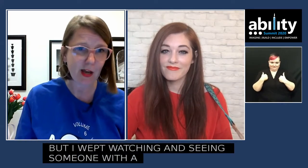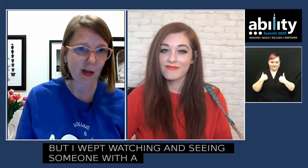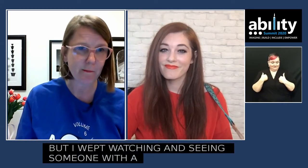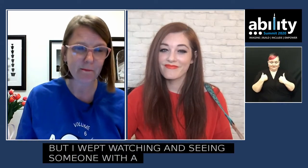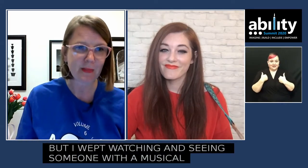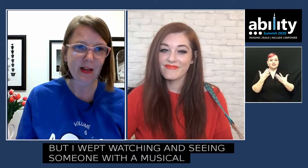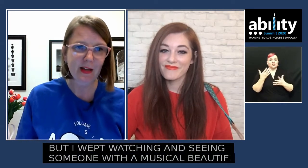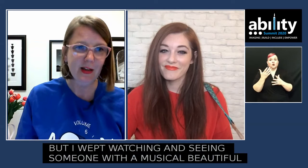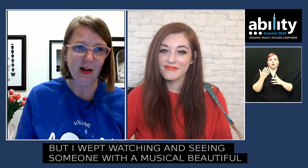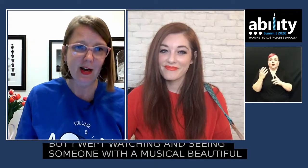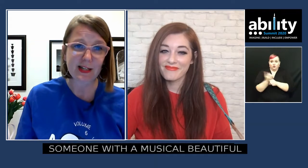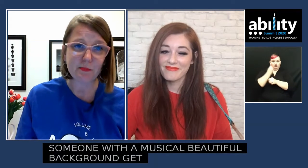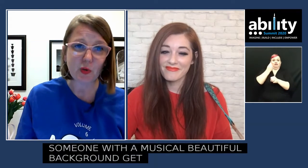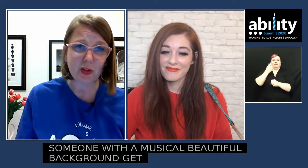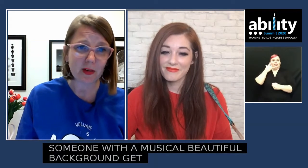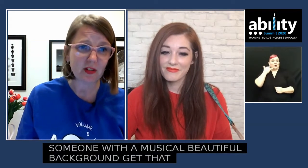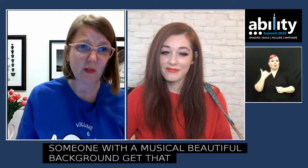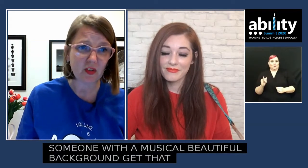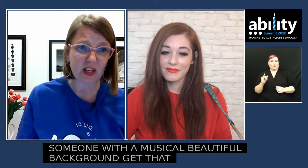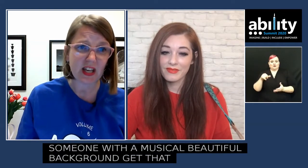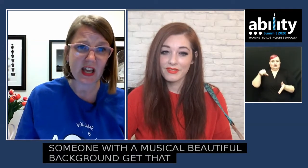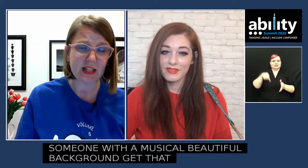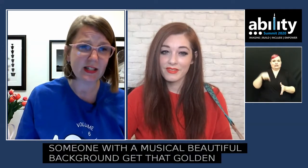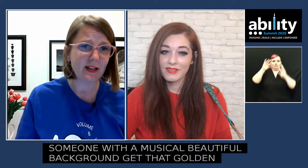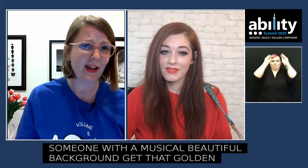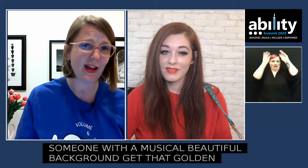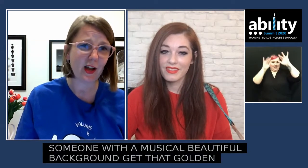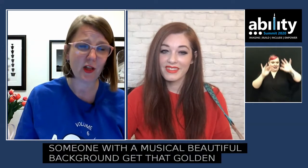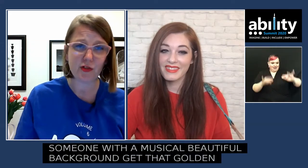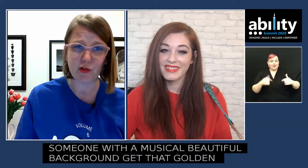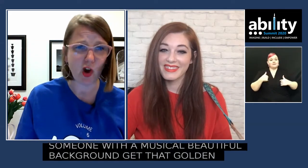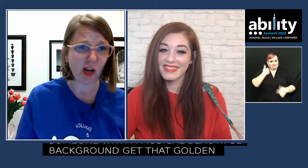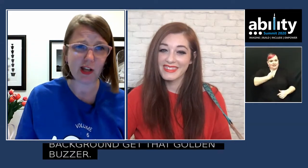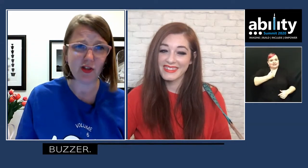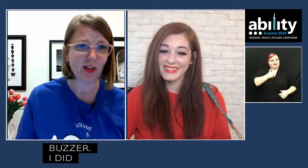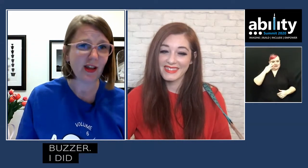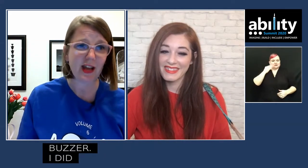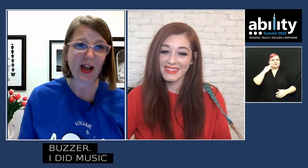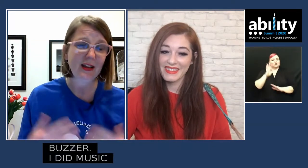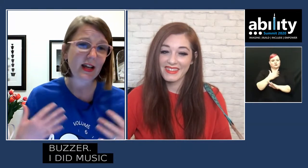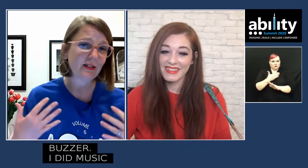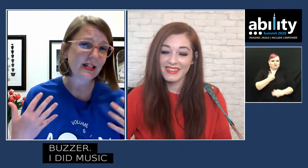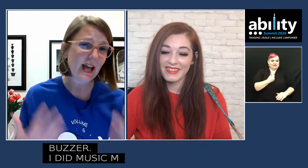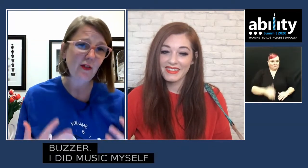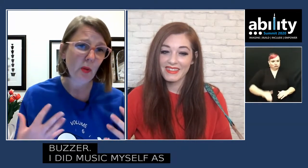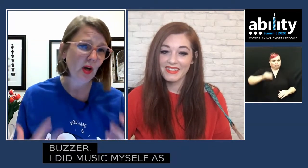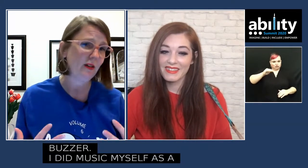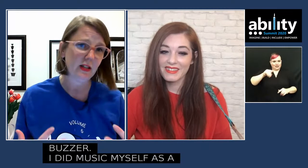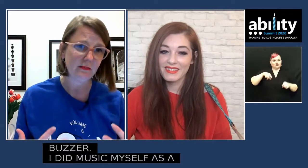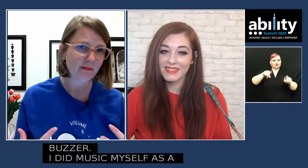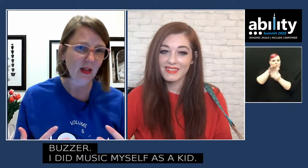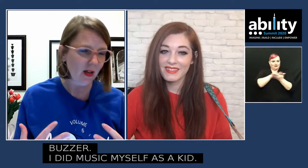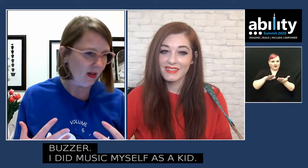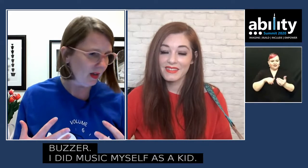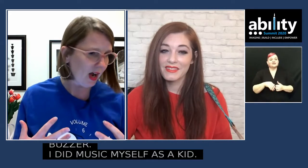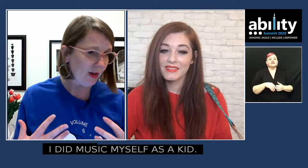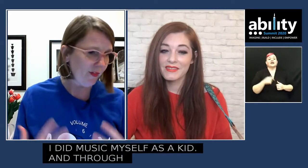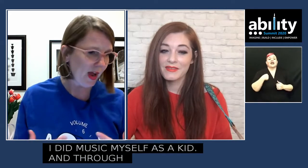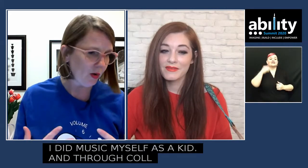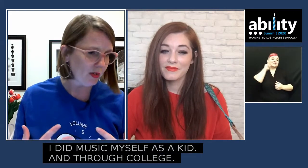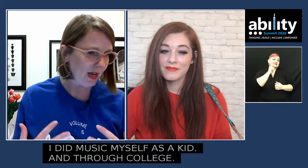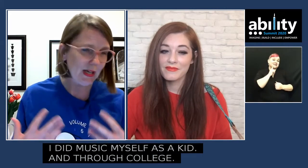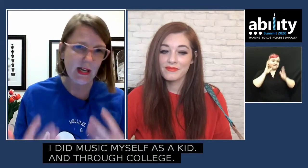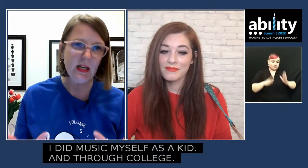buzzer. I did music myself as a kid and through college, and as a deaf person,